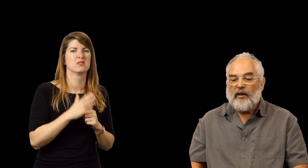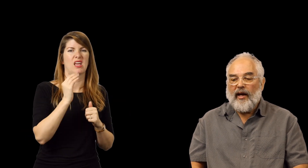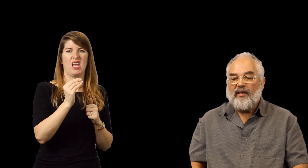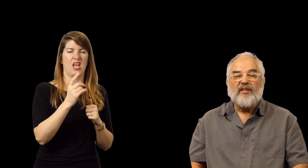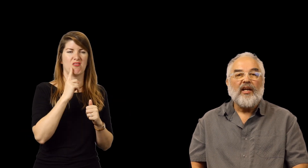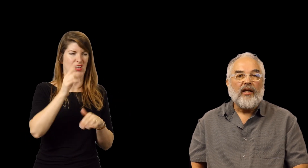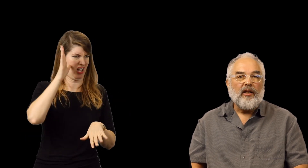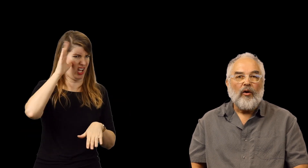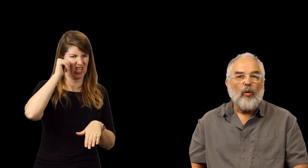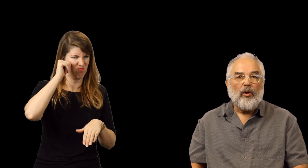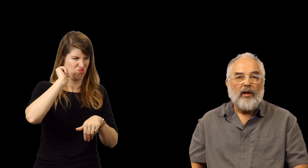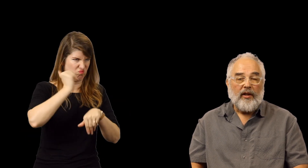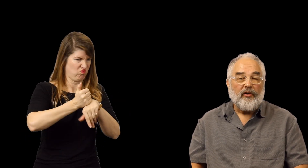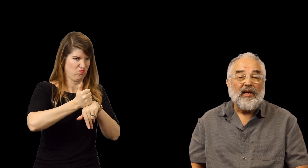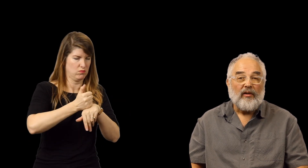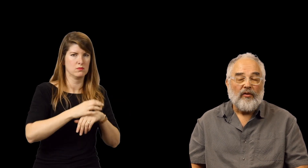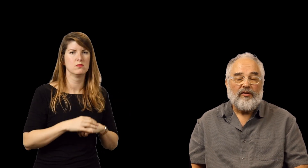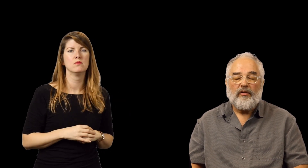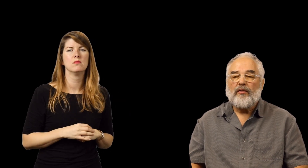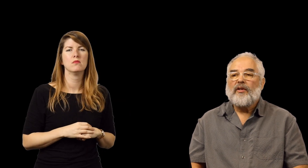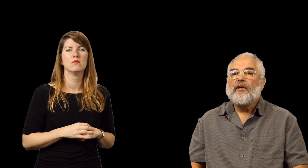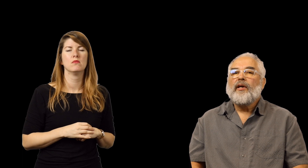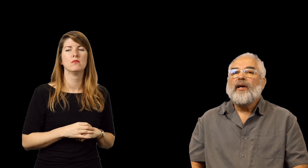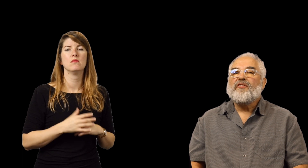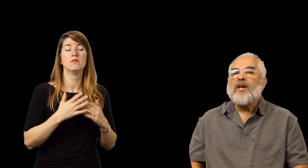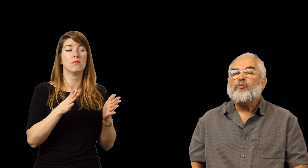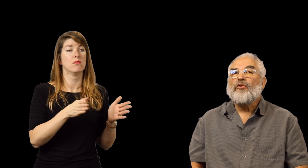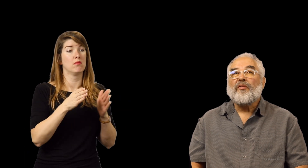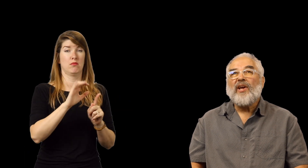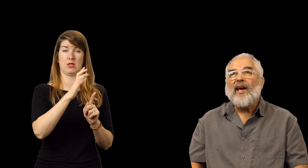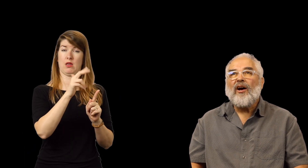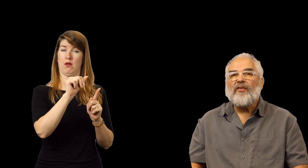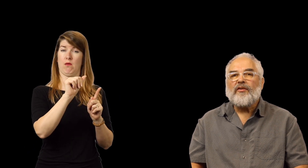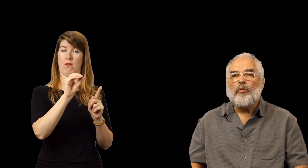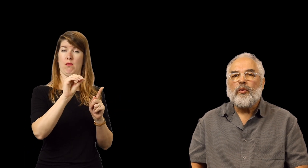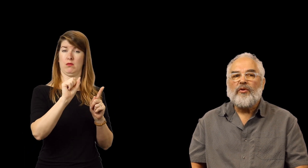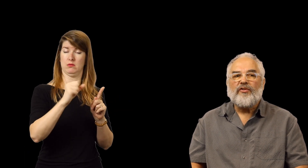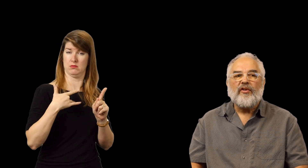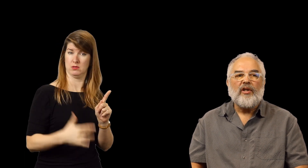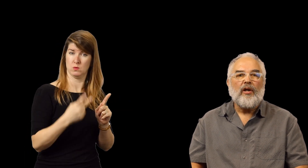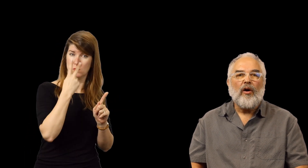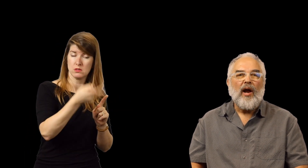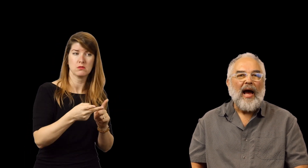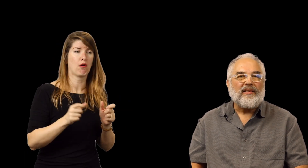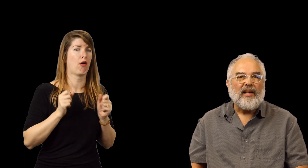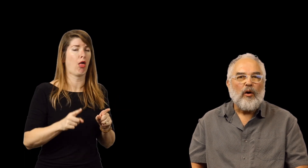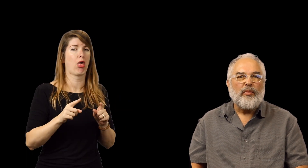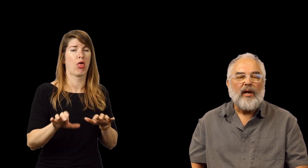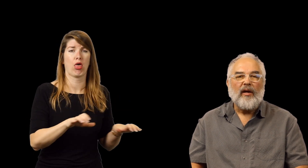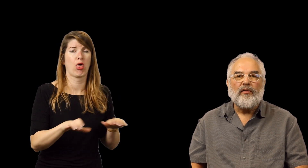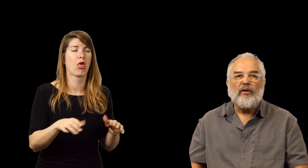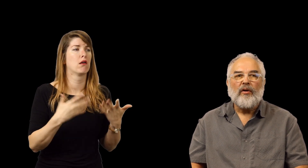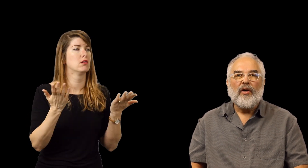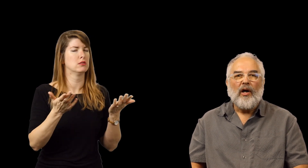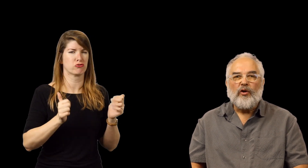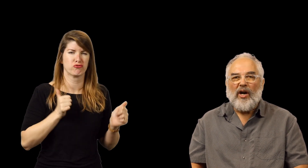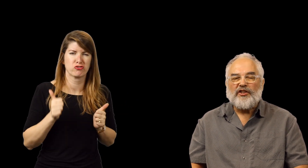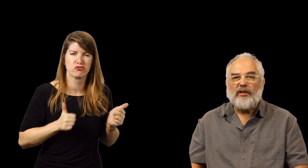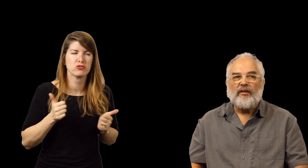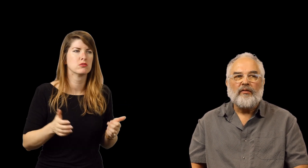avoidance, and digging in their heels. Examples of chaos that we would see are acting out